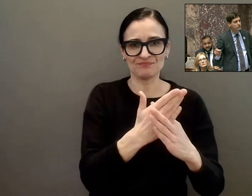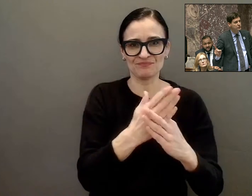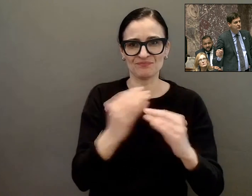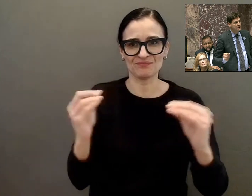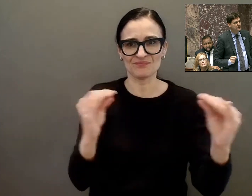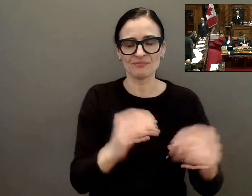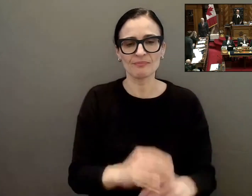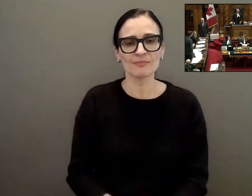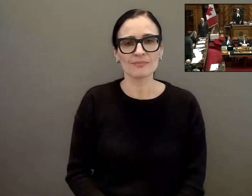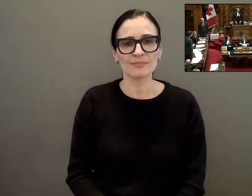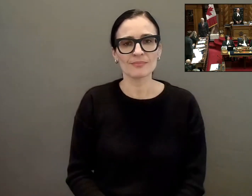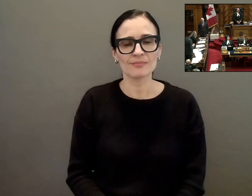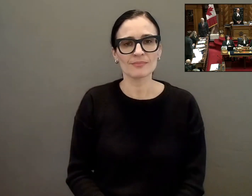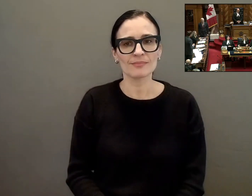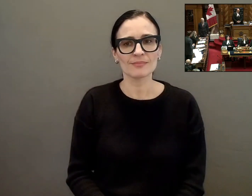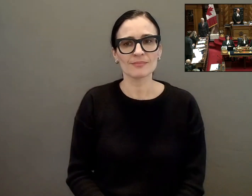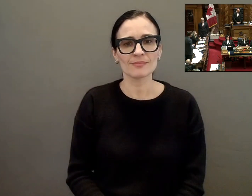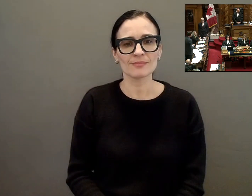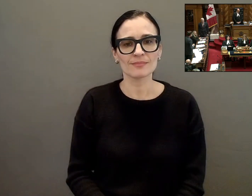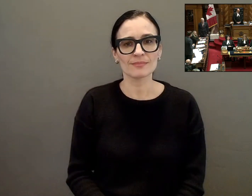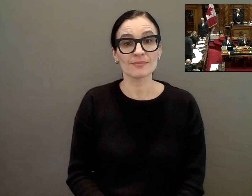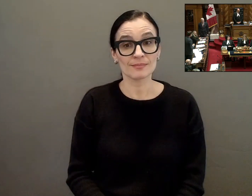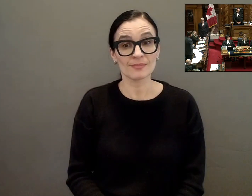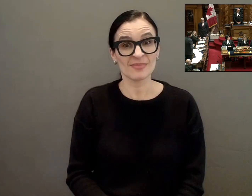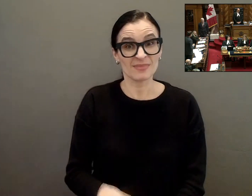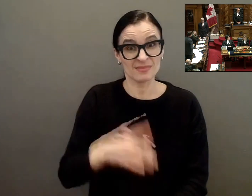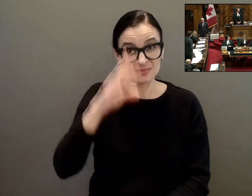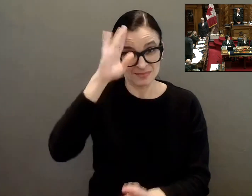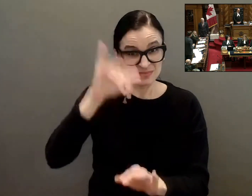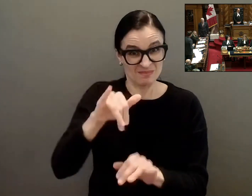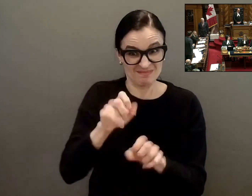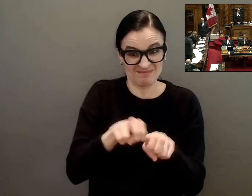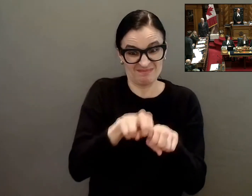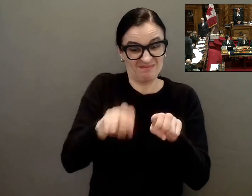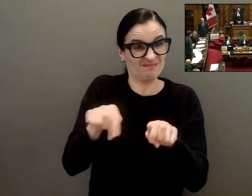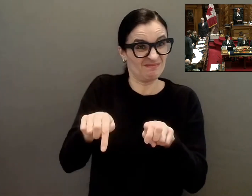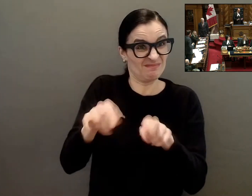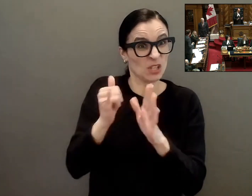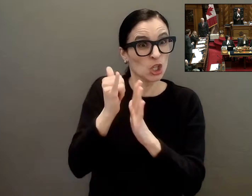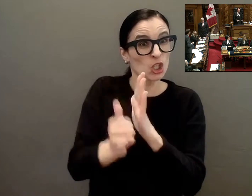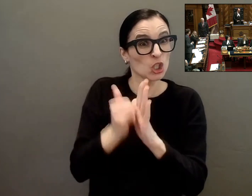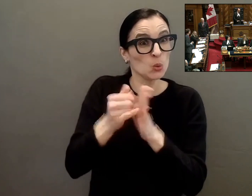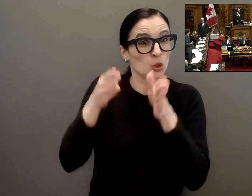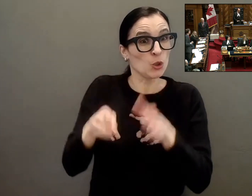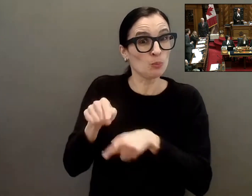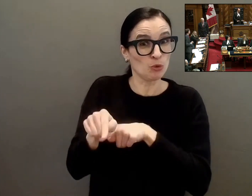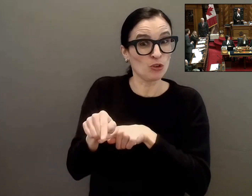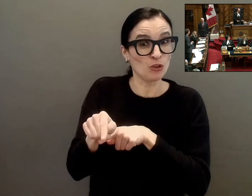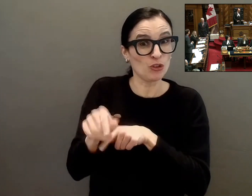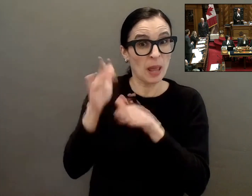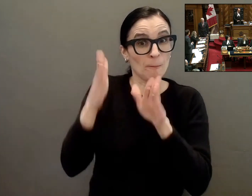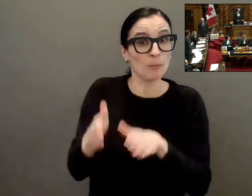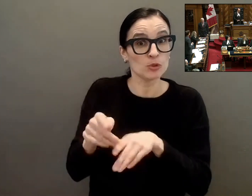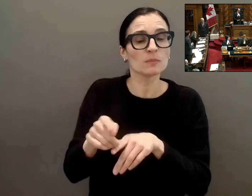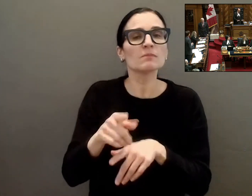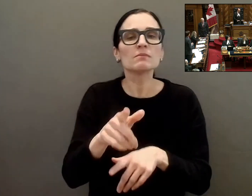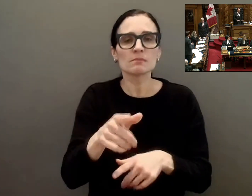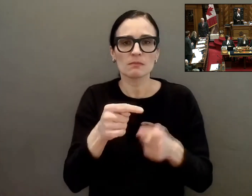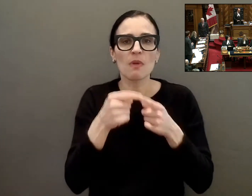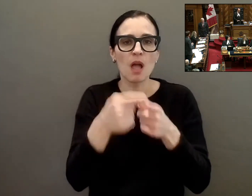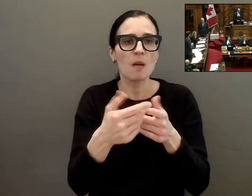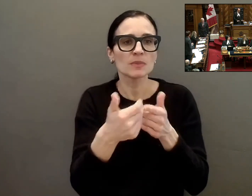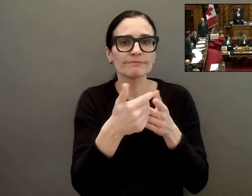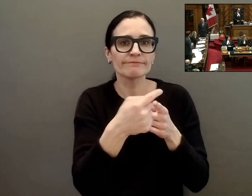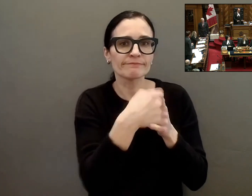They know who she sat beside. That's why Opposition House Leader, could you please ask your members to be in order. Calm